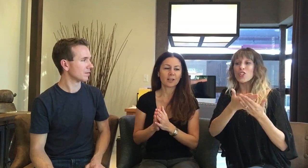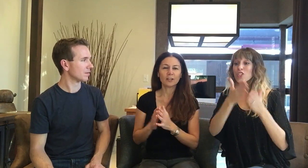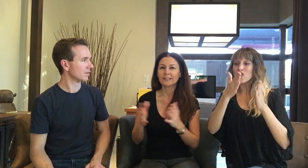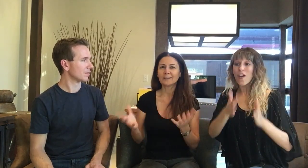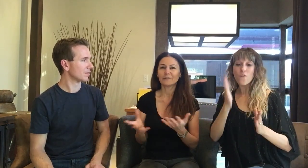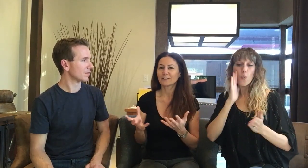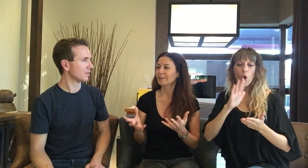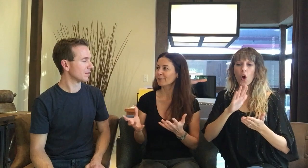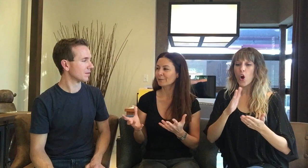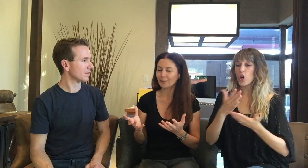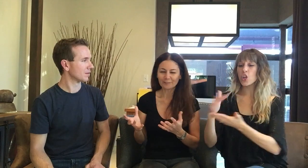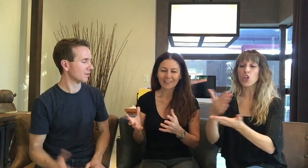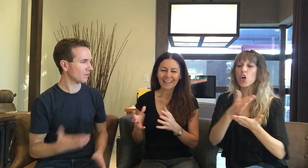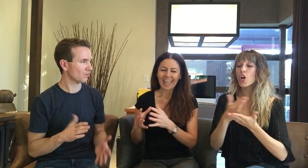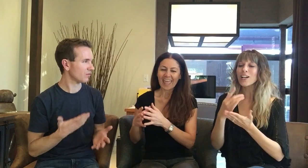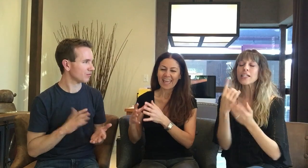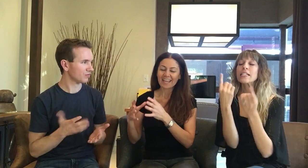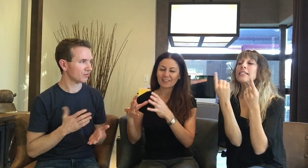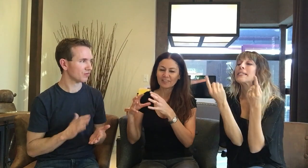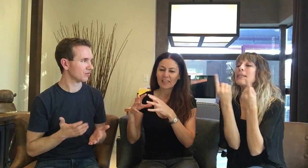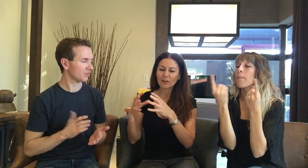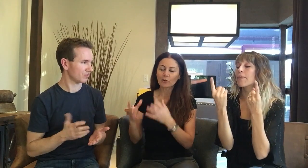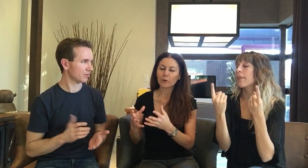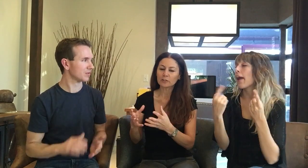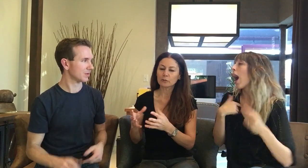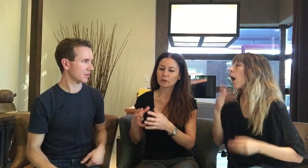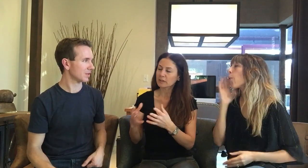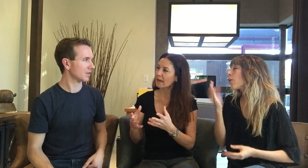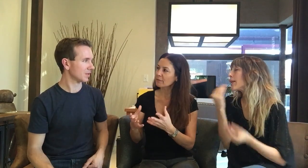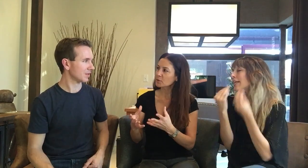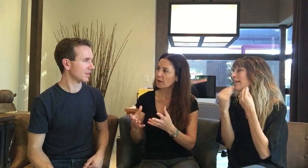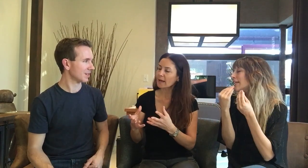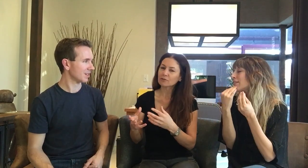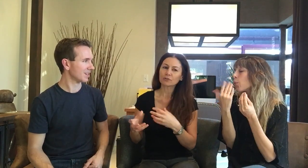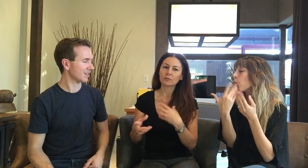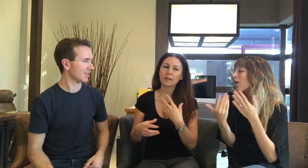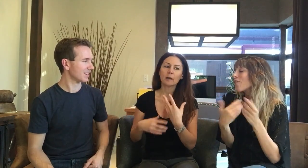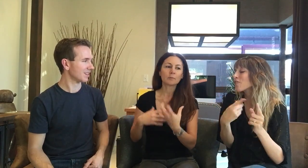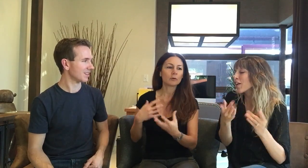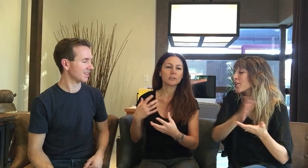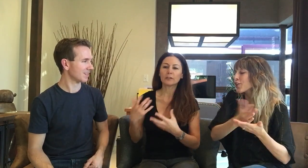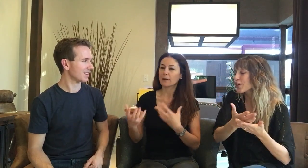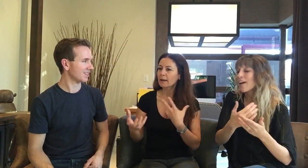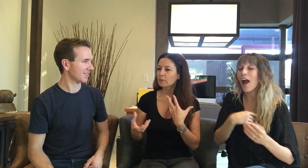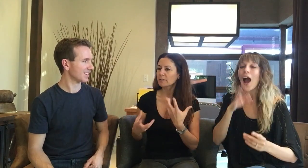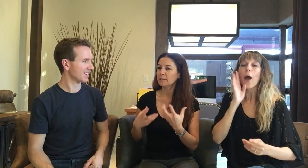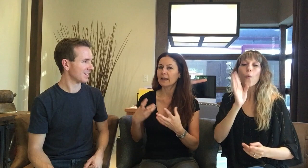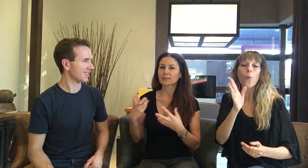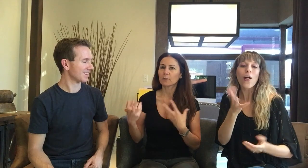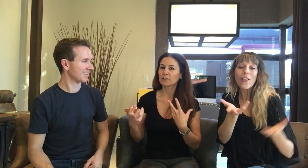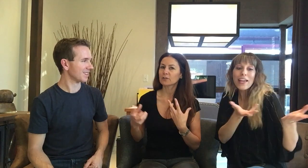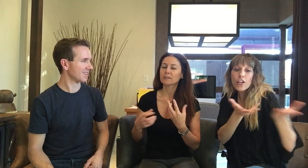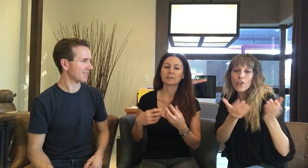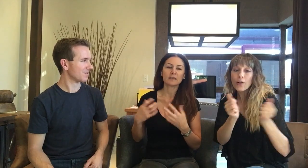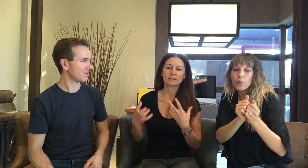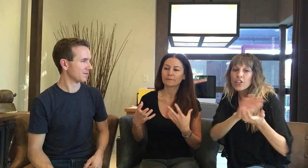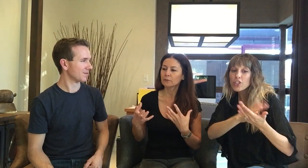I'll eat it if it's flavorful. And they are going to cook that from scratch, and I'm going to interact with them and ask questions and taste the food